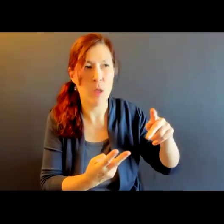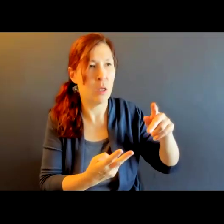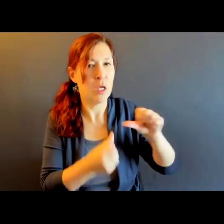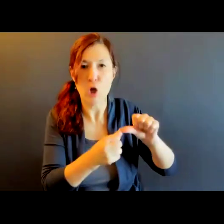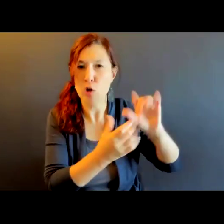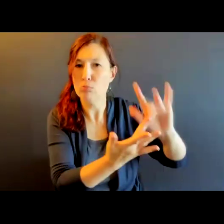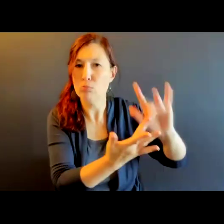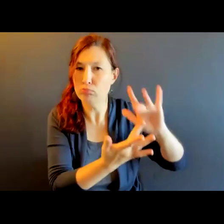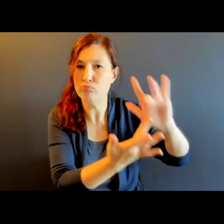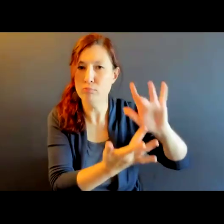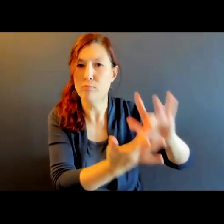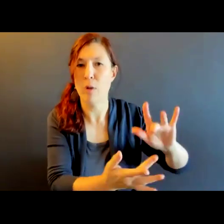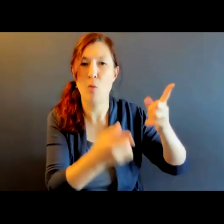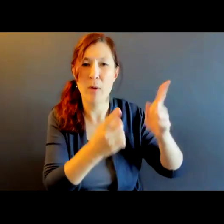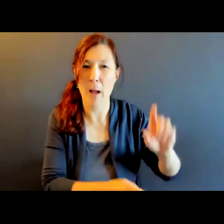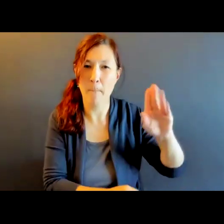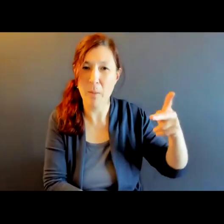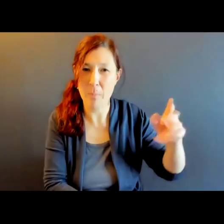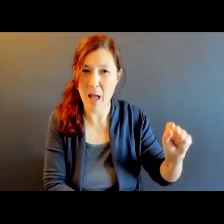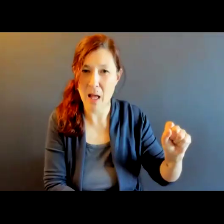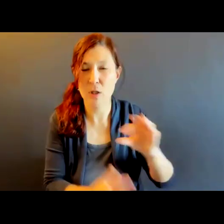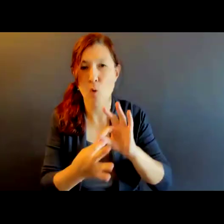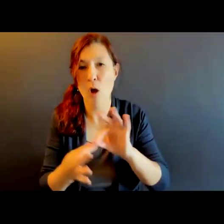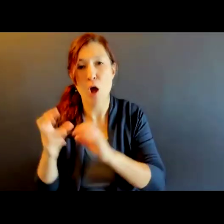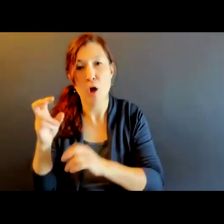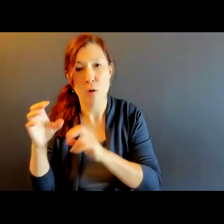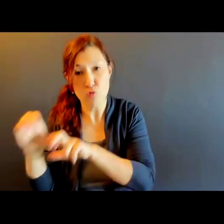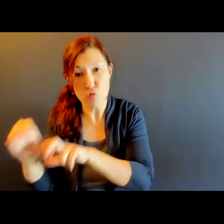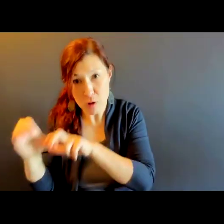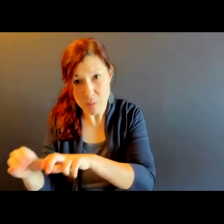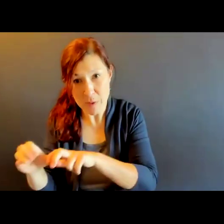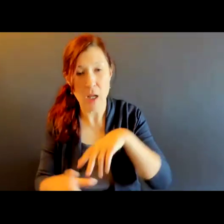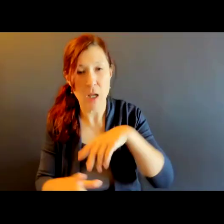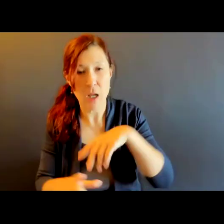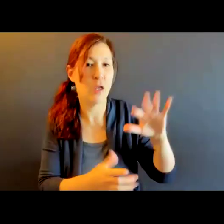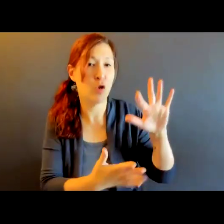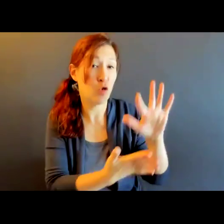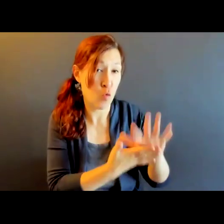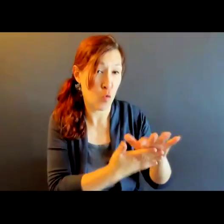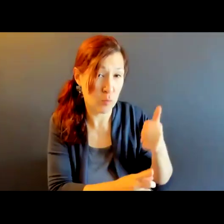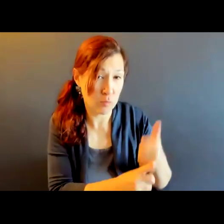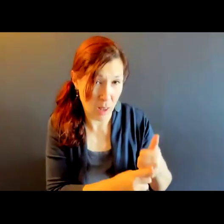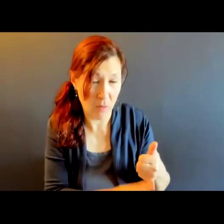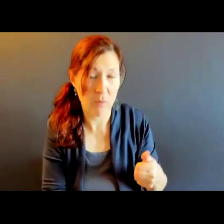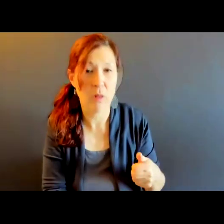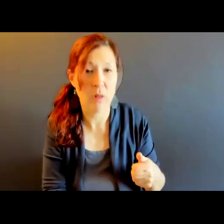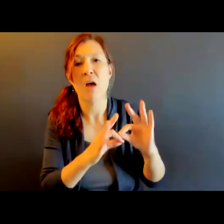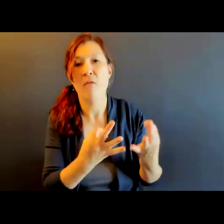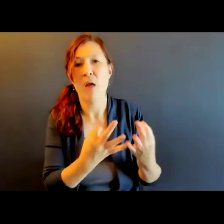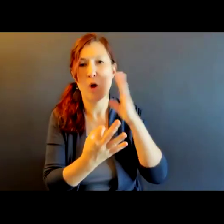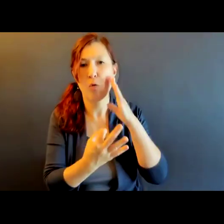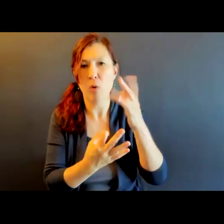over the information you receive from the district and from your schools. Families will get all like important